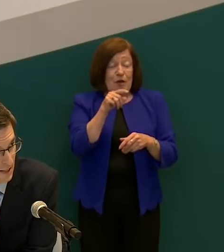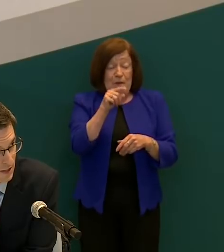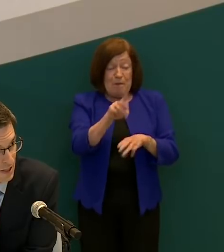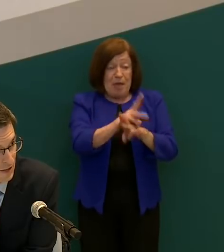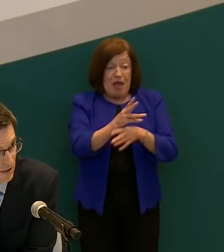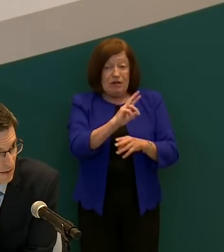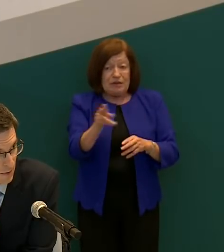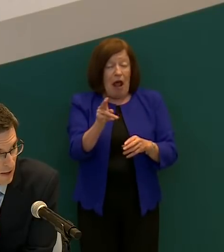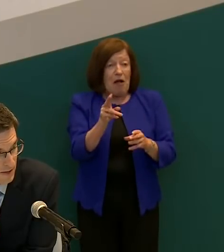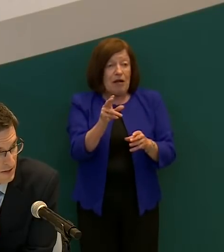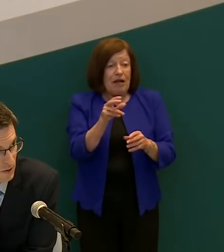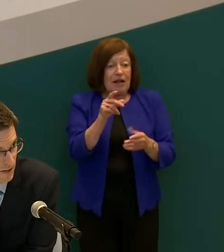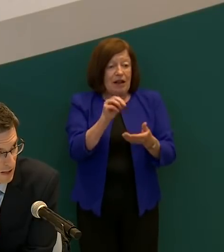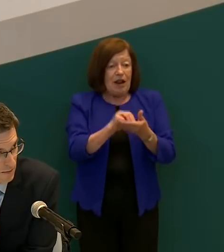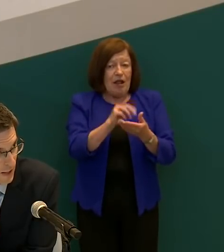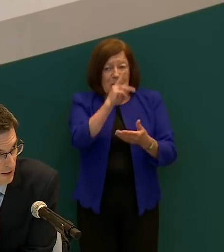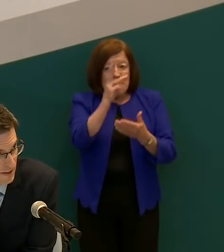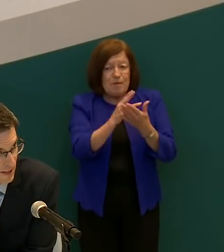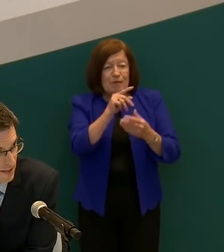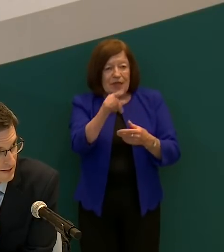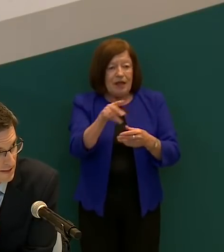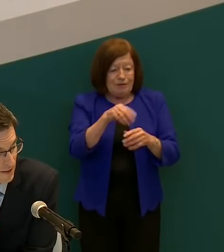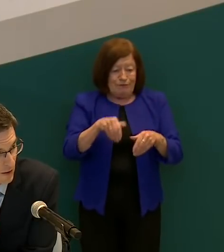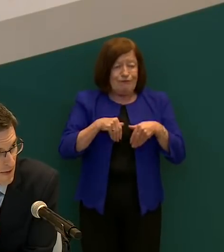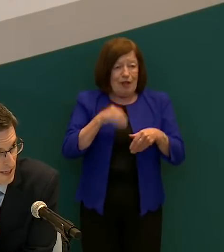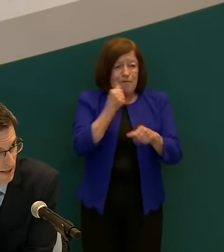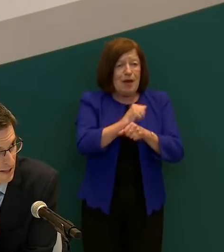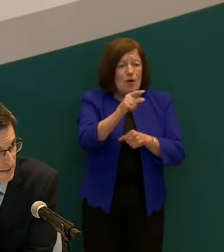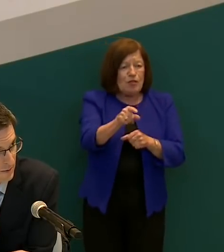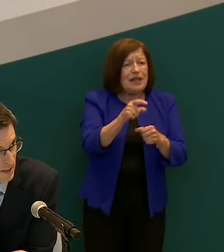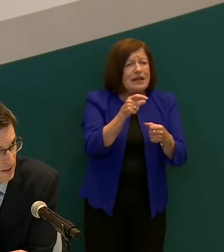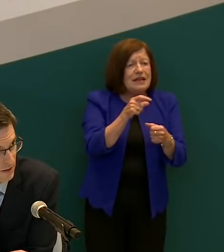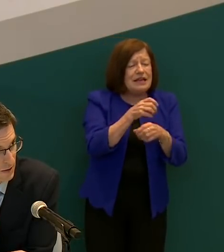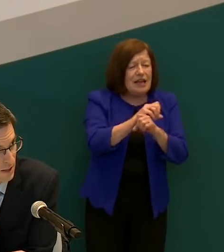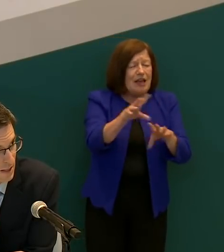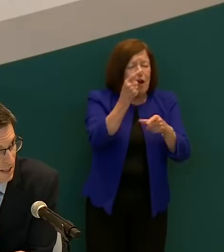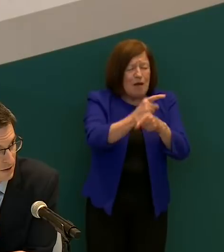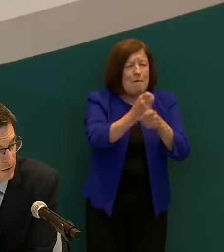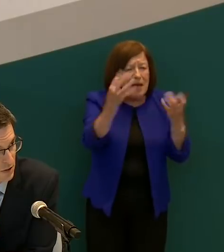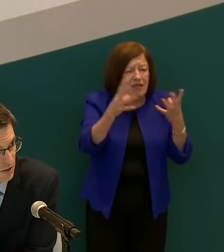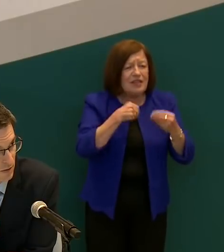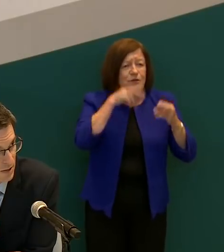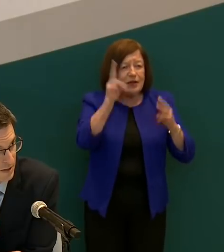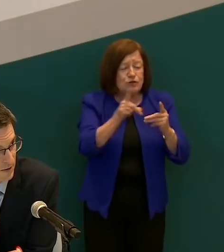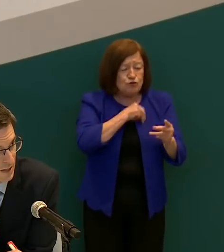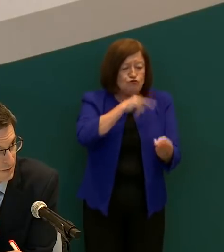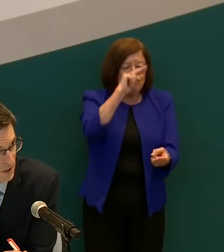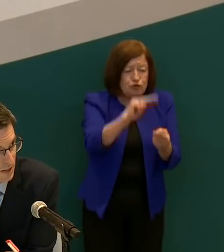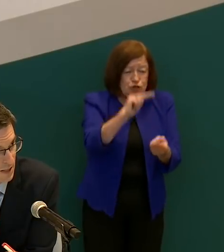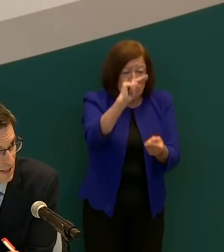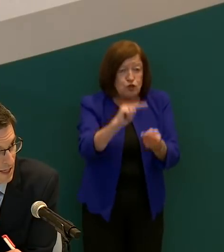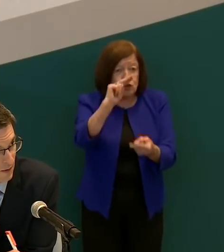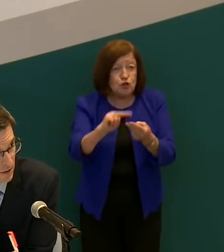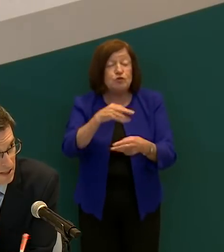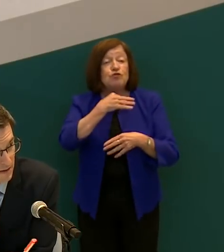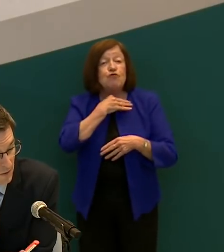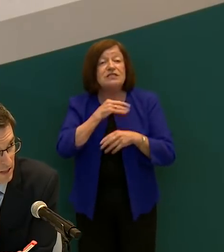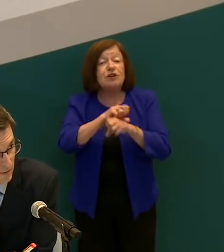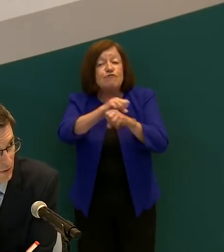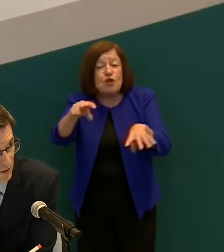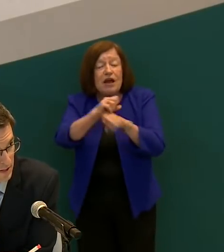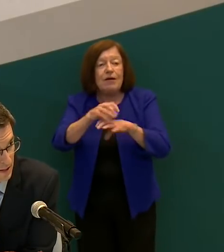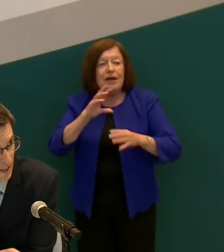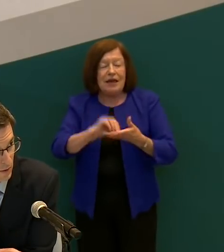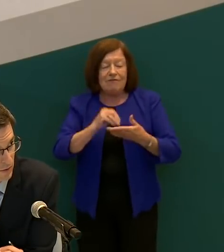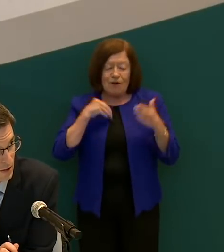powerless. Children aren't powerless. Schools aren't powerless against this. There are many things we can do to reduce the risk of transmission. And we need to have a